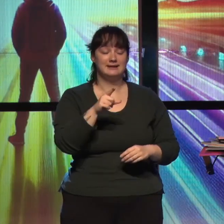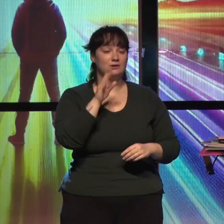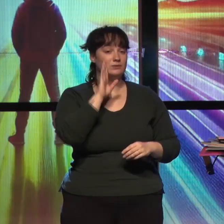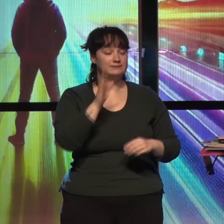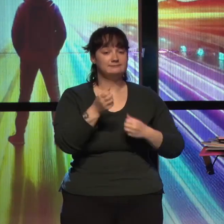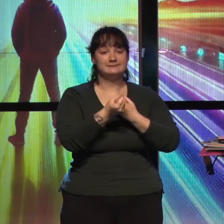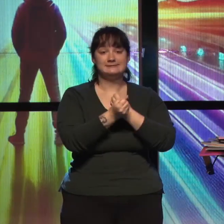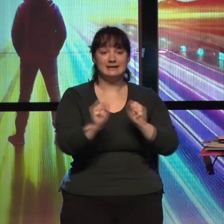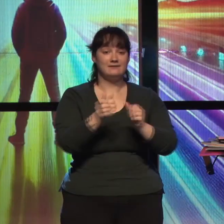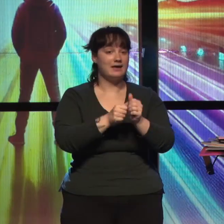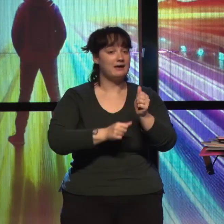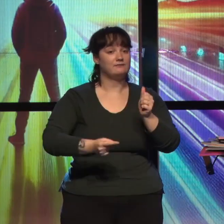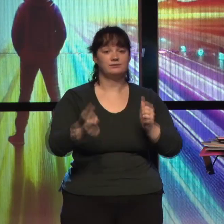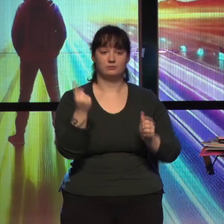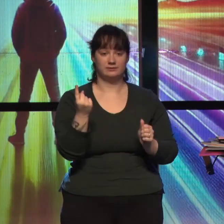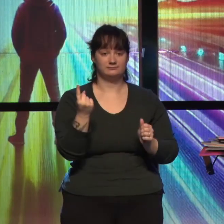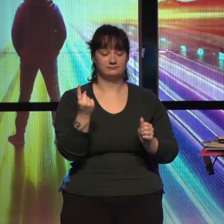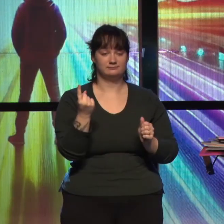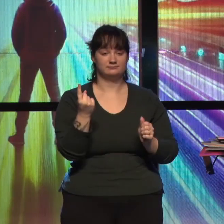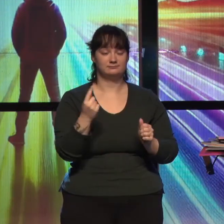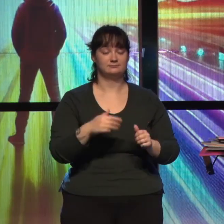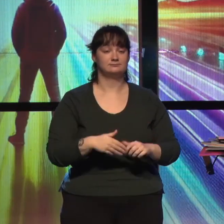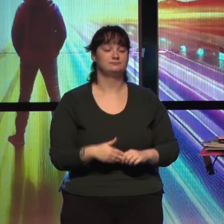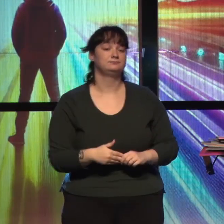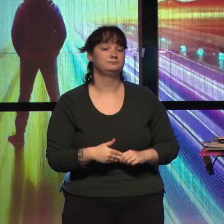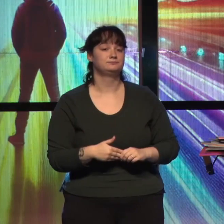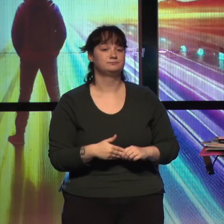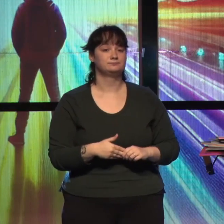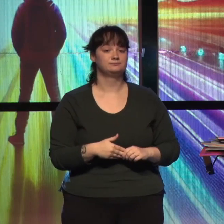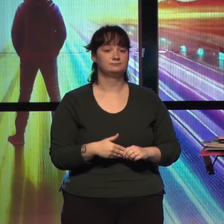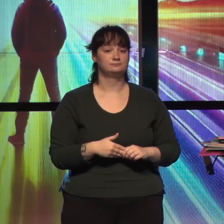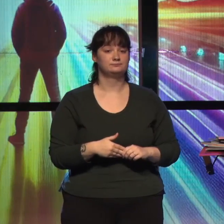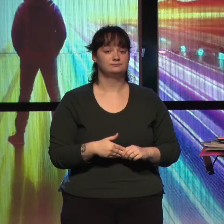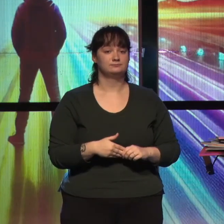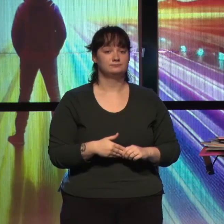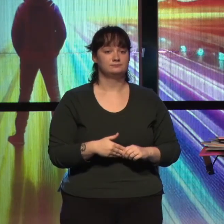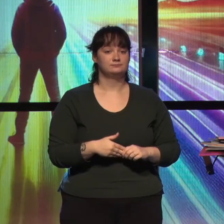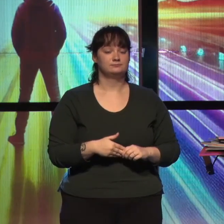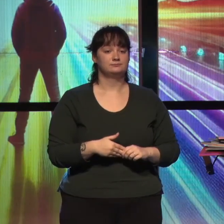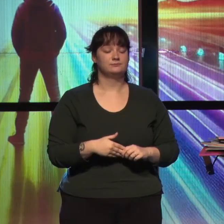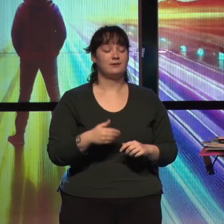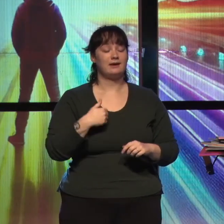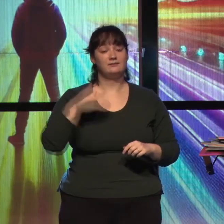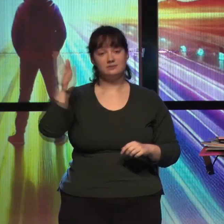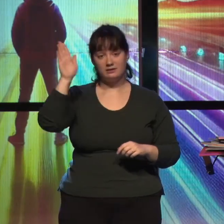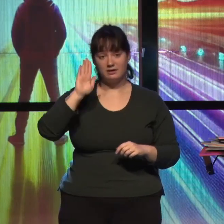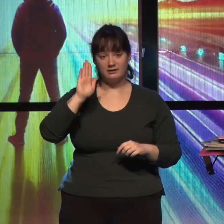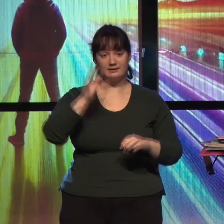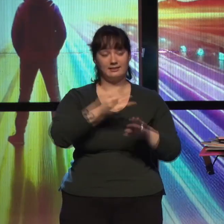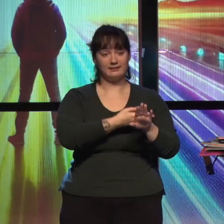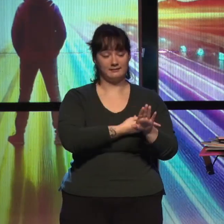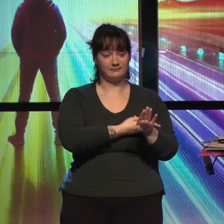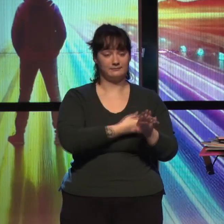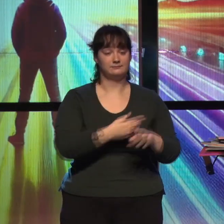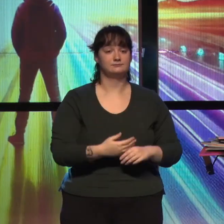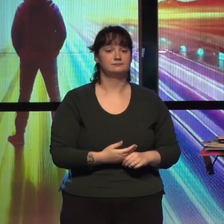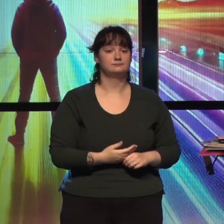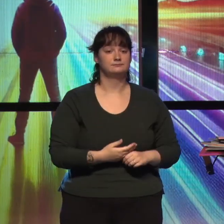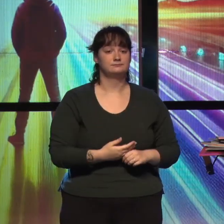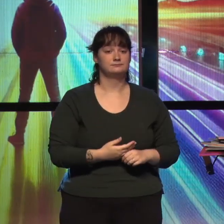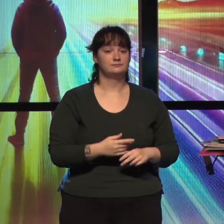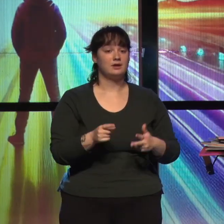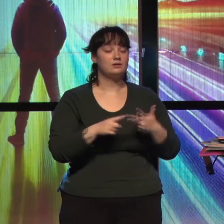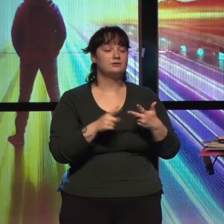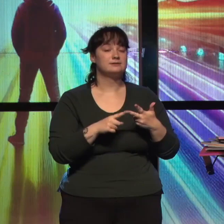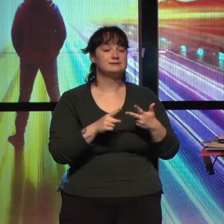the sacrifice, through the death of the lamb. That's the lamb, okay? So we got God and the lamb. And then there's the third is these 7 spirits